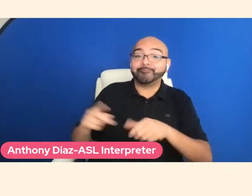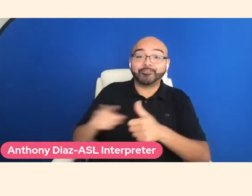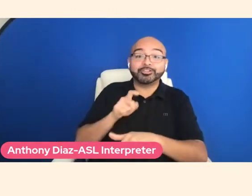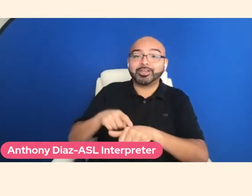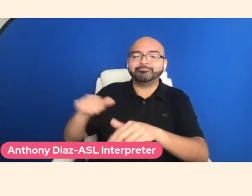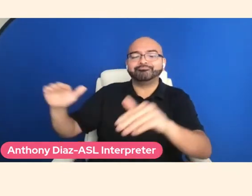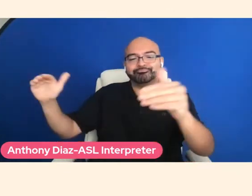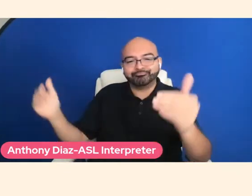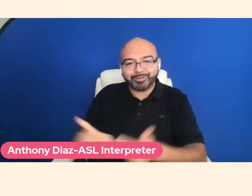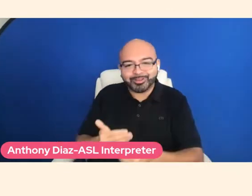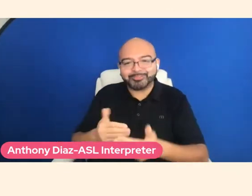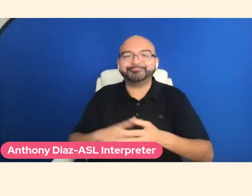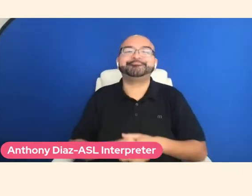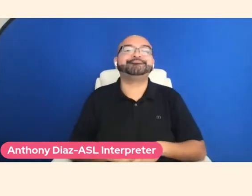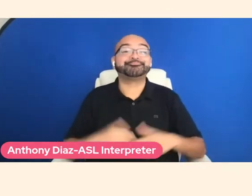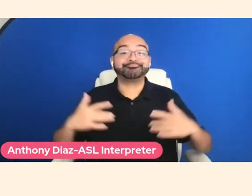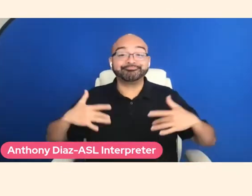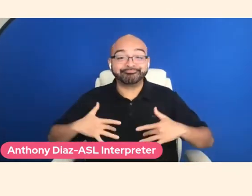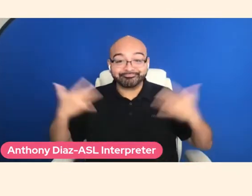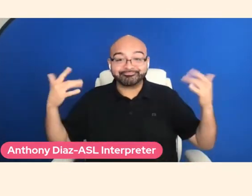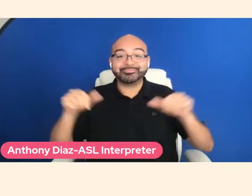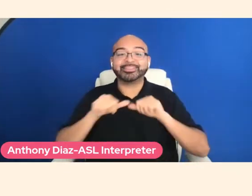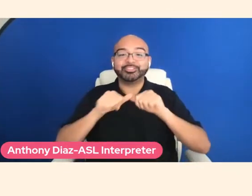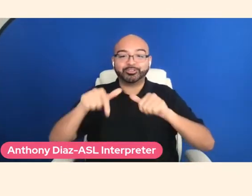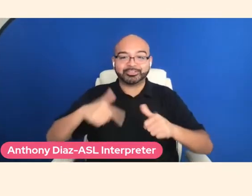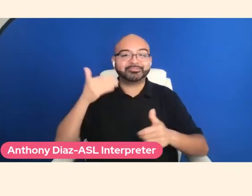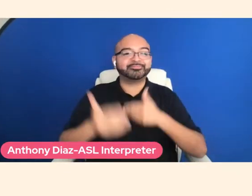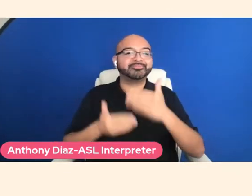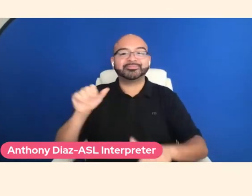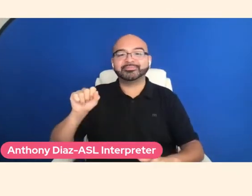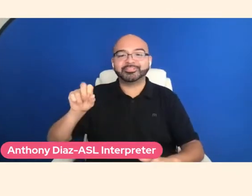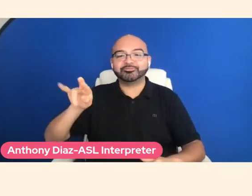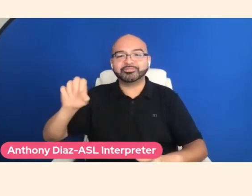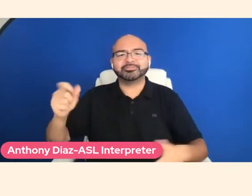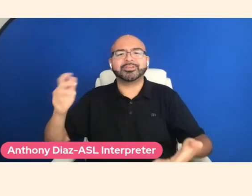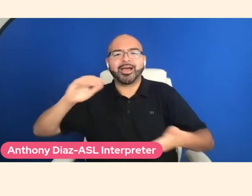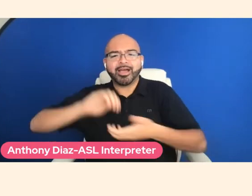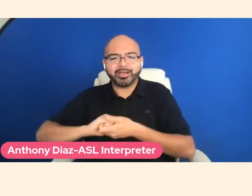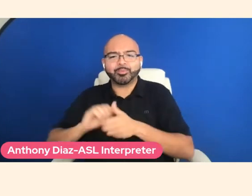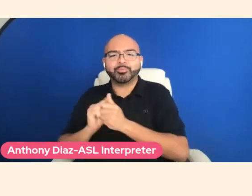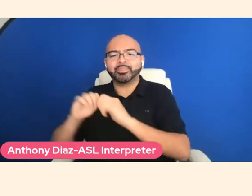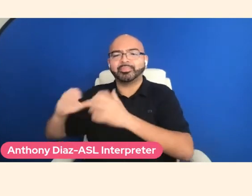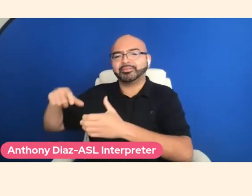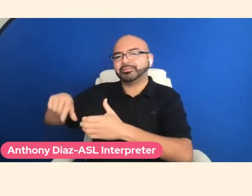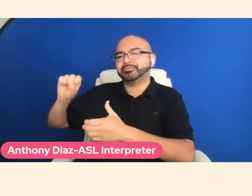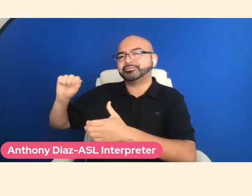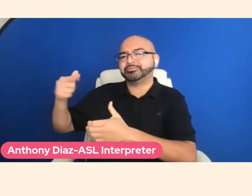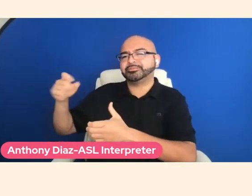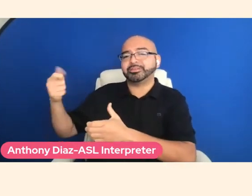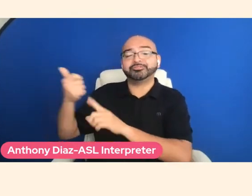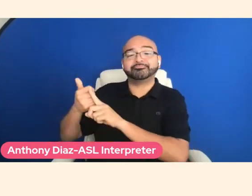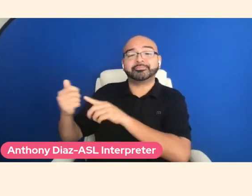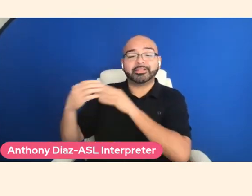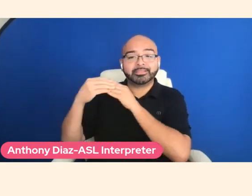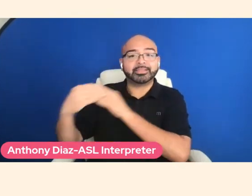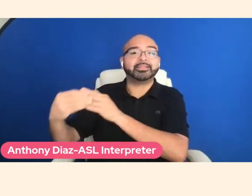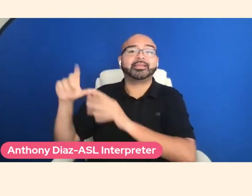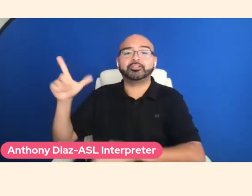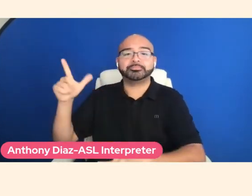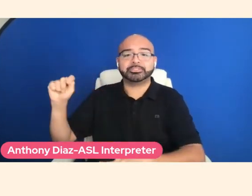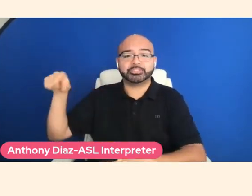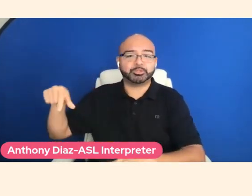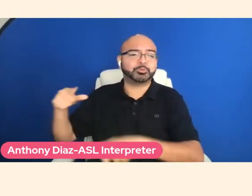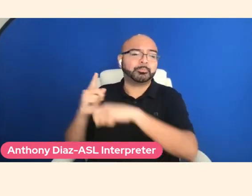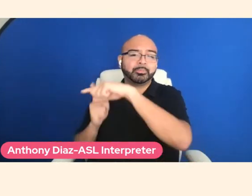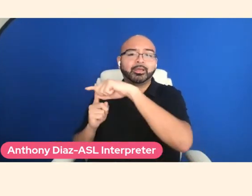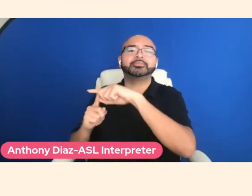We're thrilled to continue this series in collaboration with SAGE, the leading LGBTQ plus aging organization